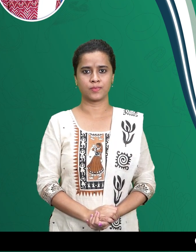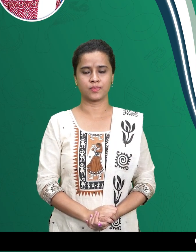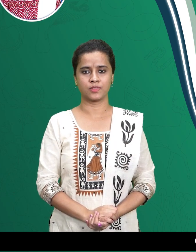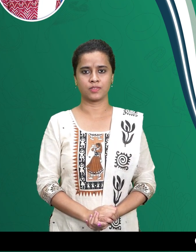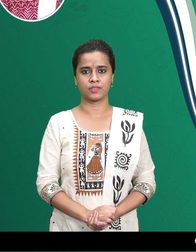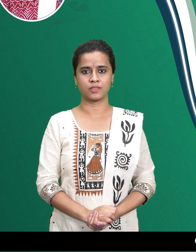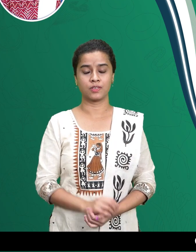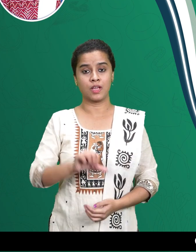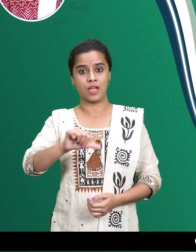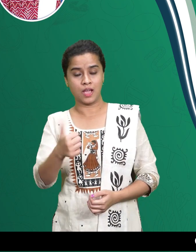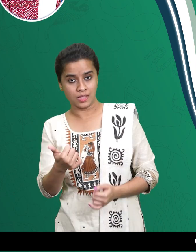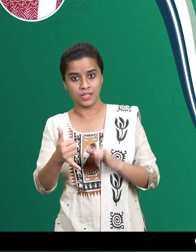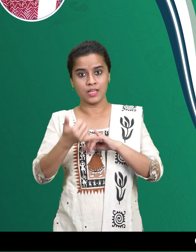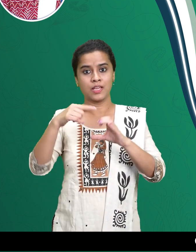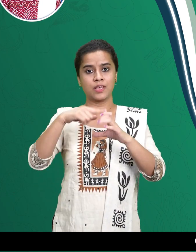Aids